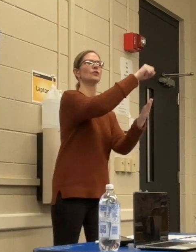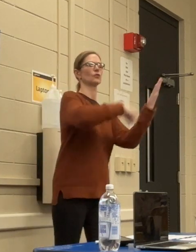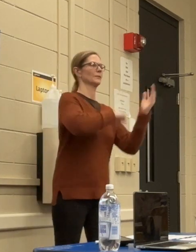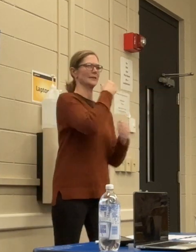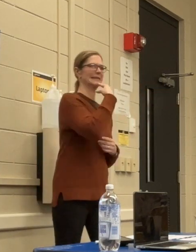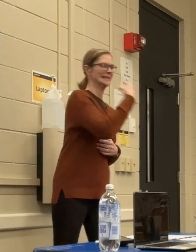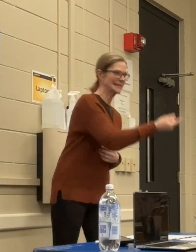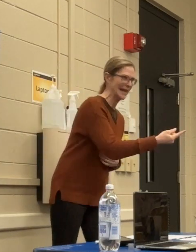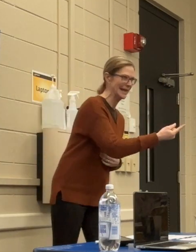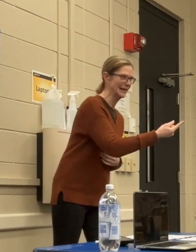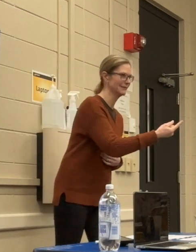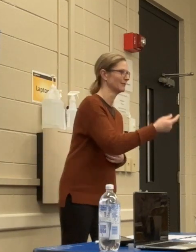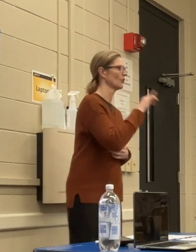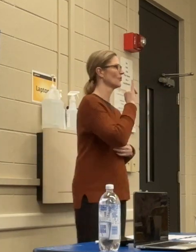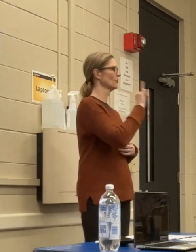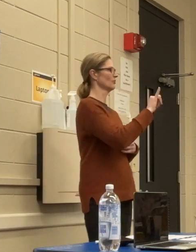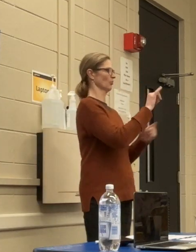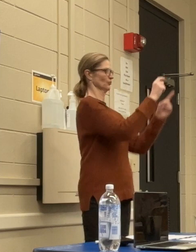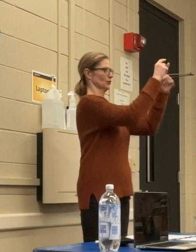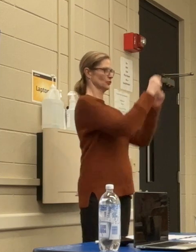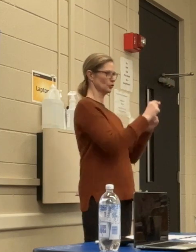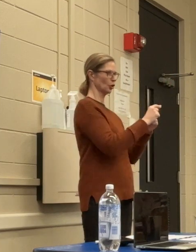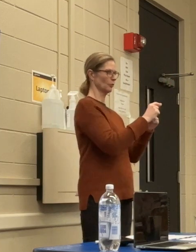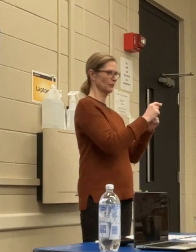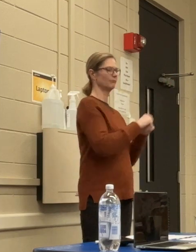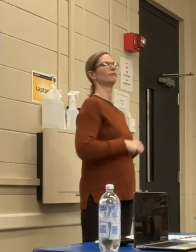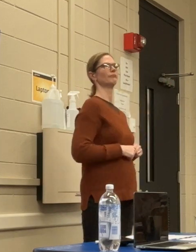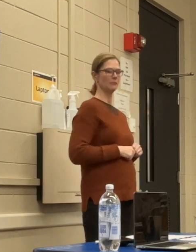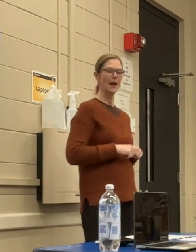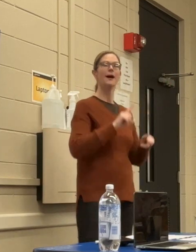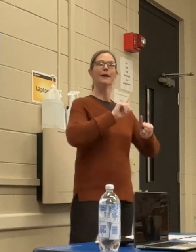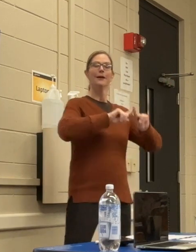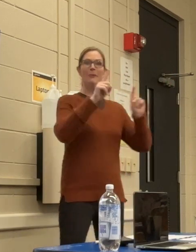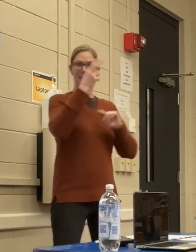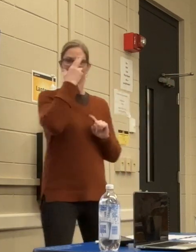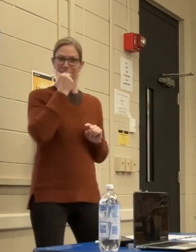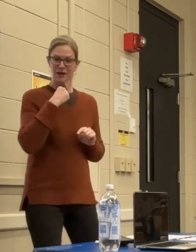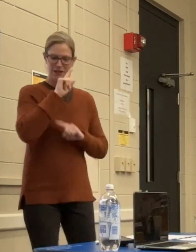The last few rehearsals, they were not using those words.